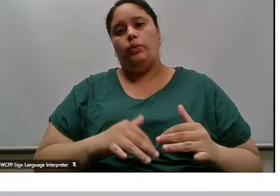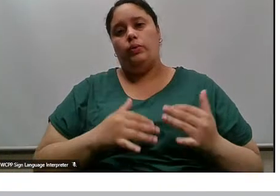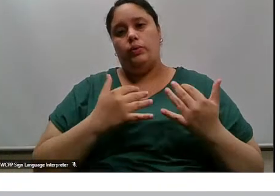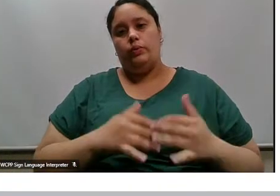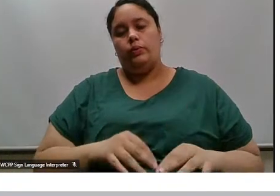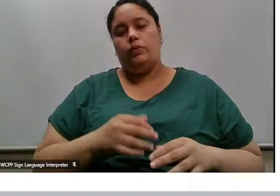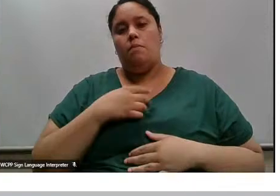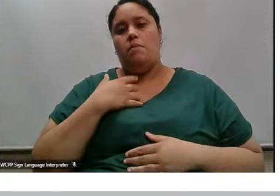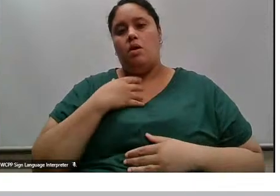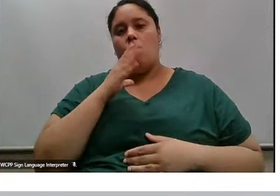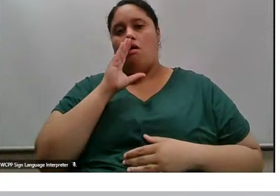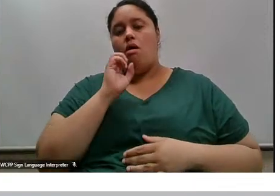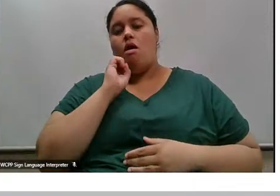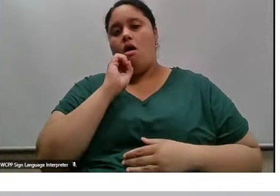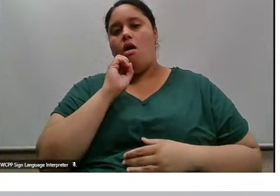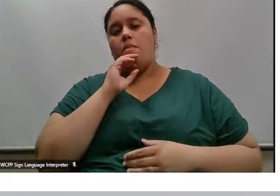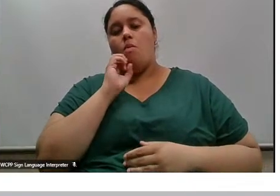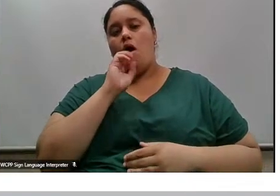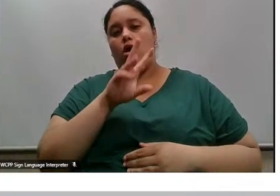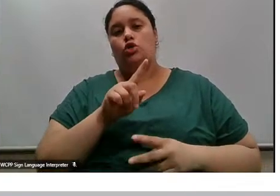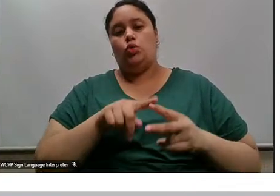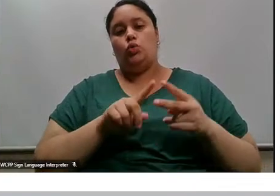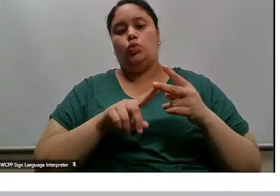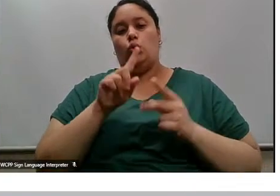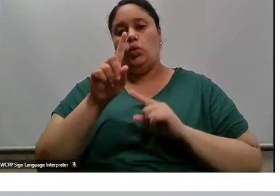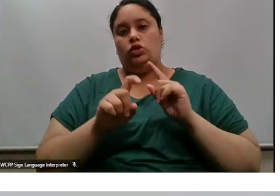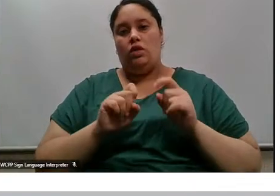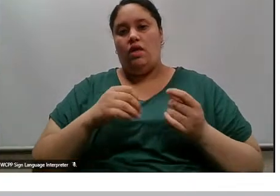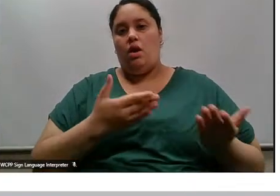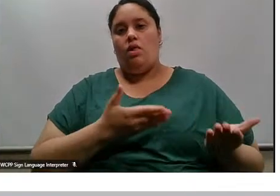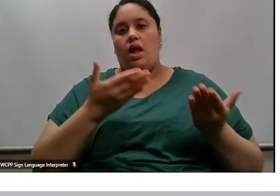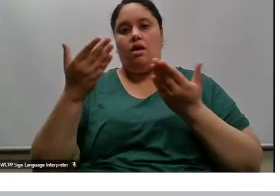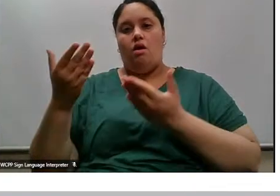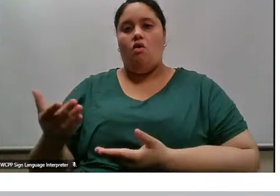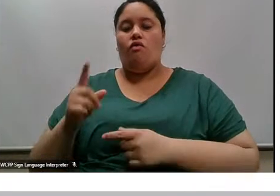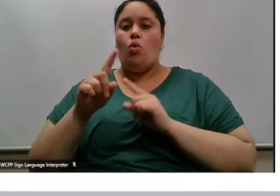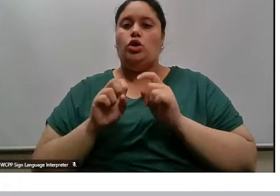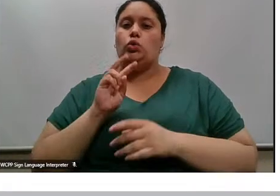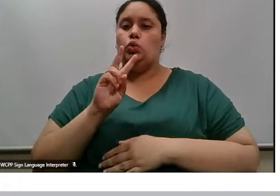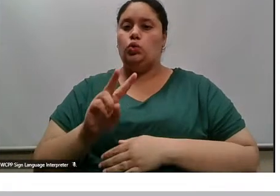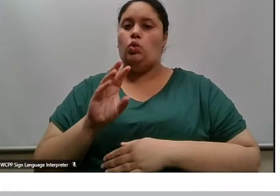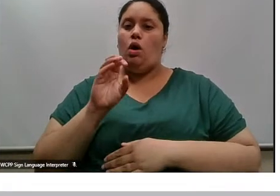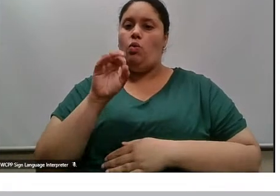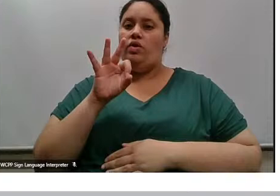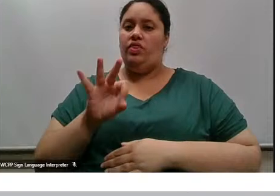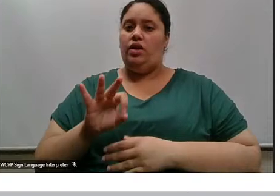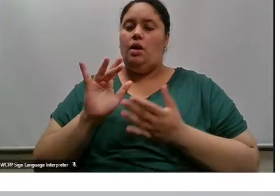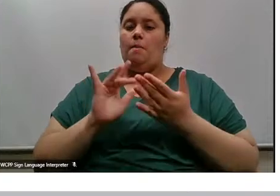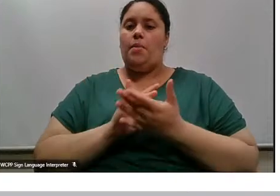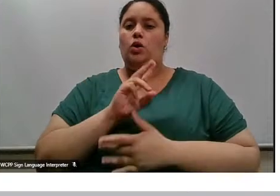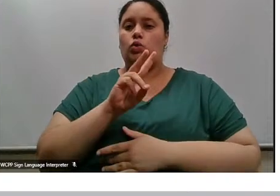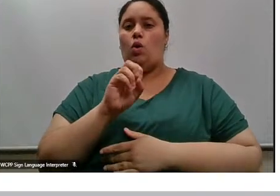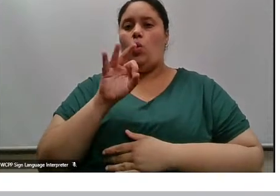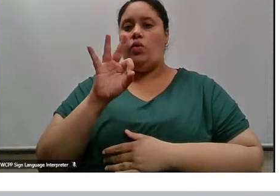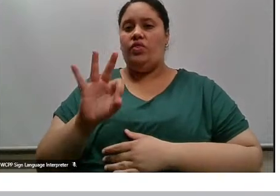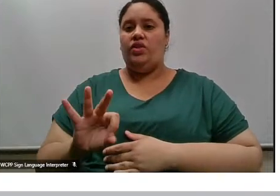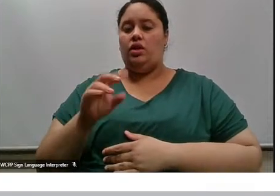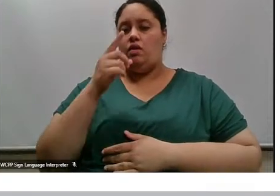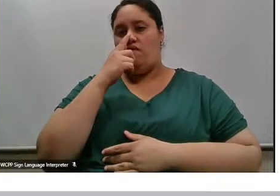two of the questions and then I will hand over. Question 203, page 203, with regards